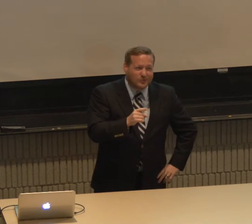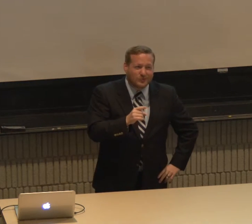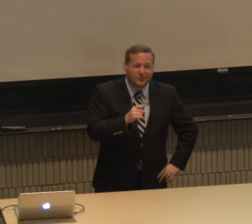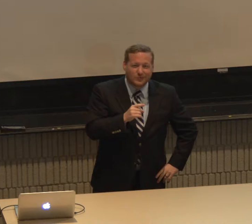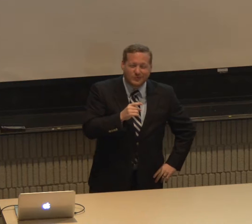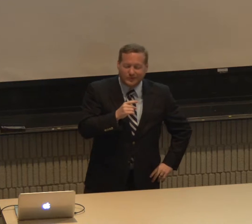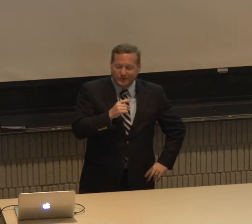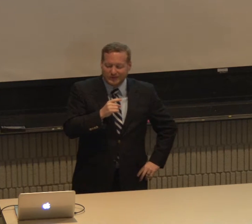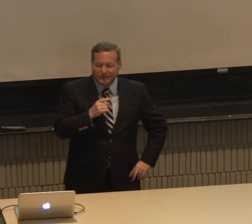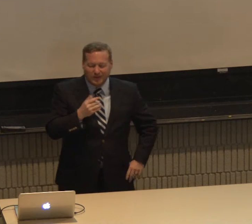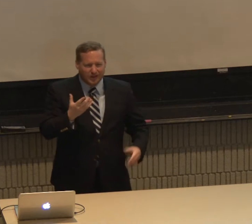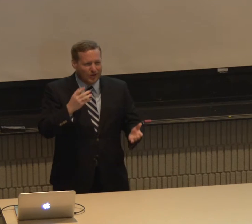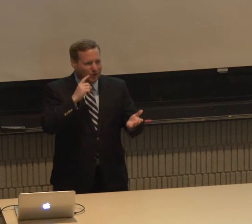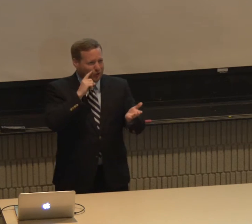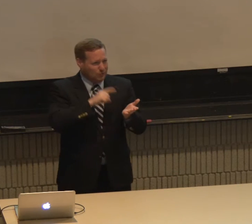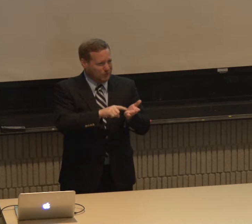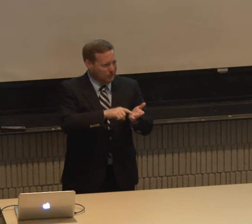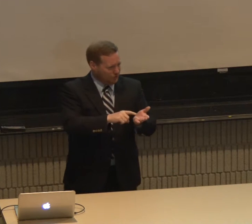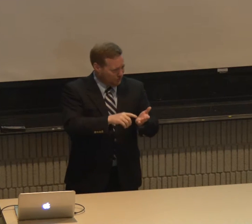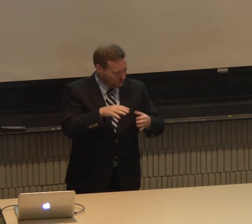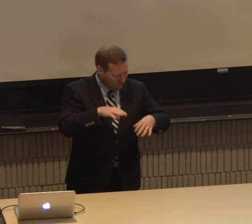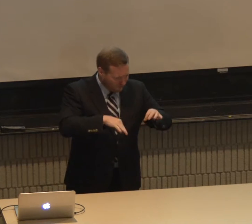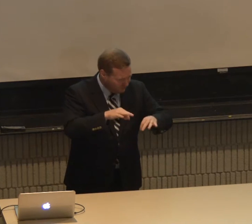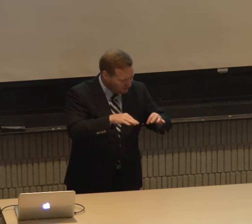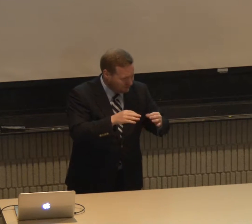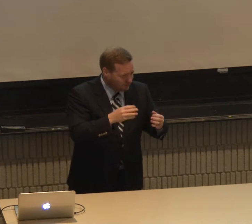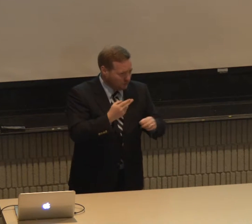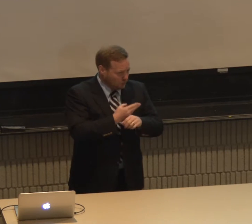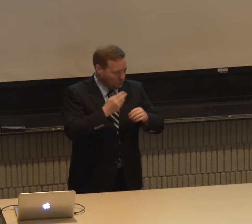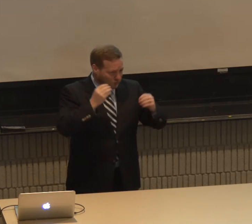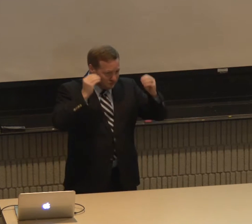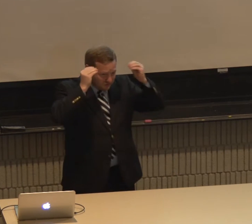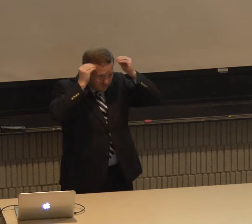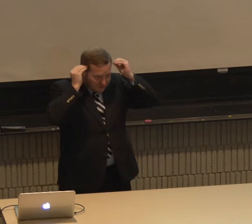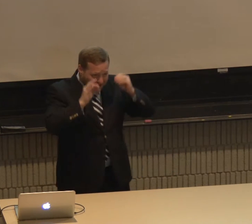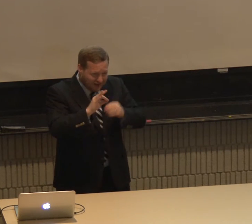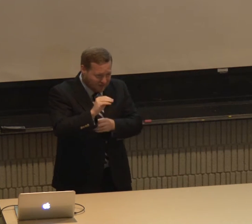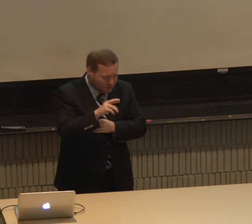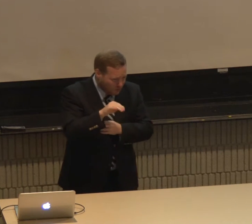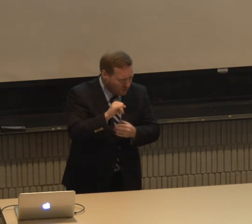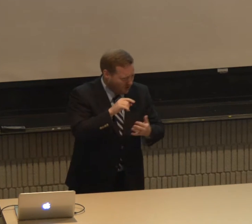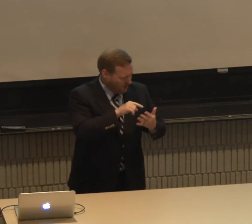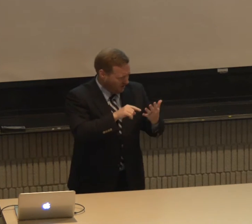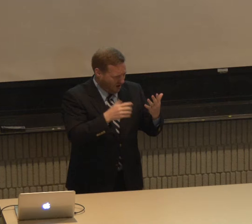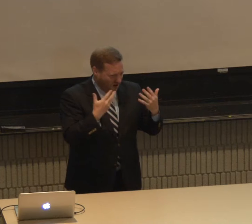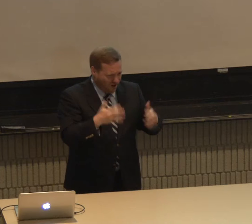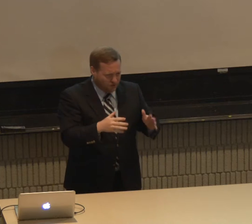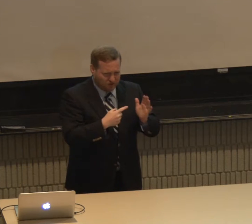language acquisition instead of the academic topics. And that has a tremendous impact